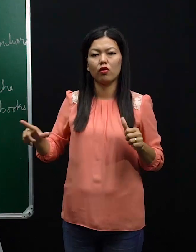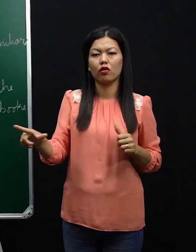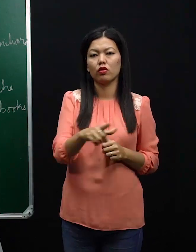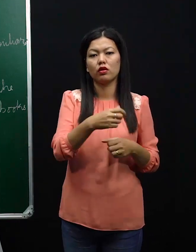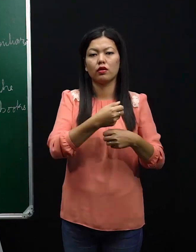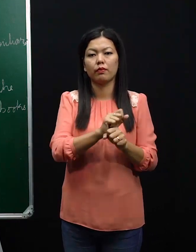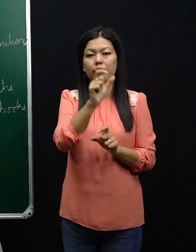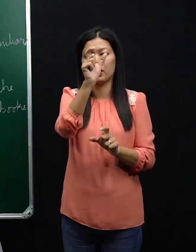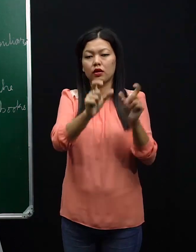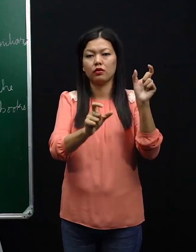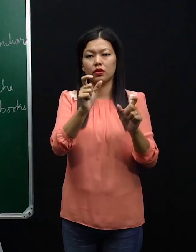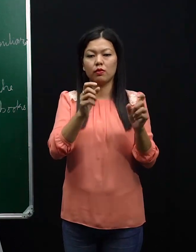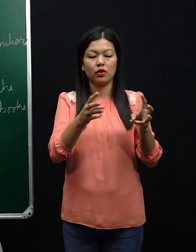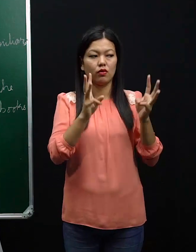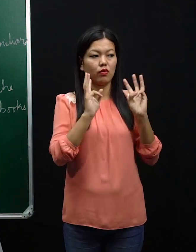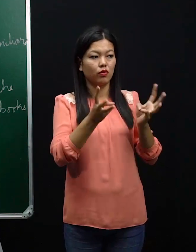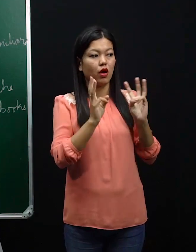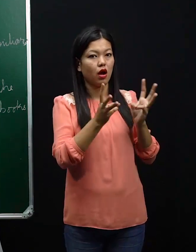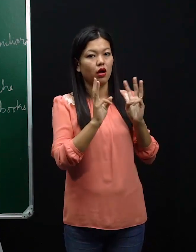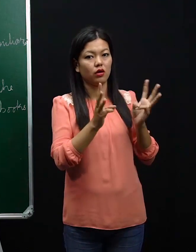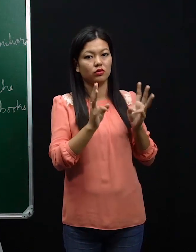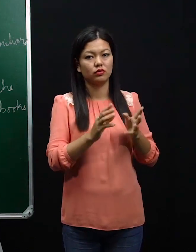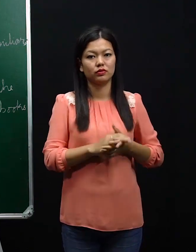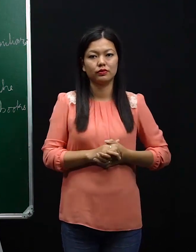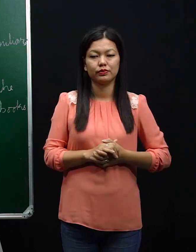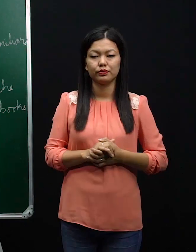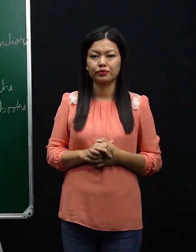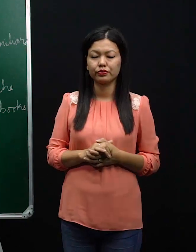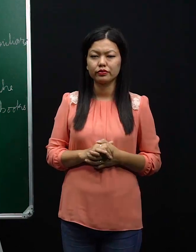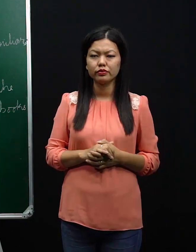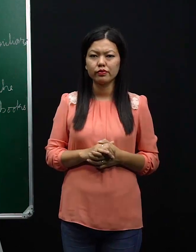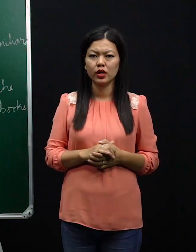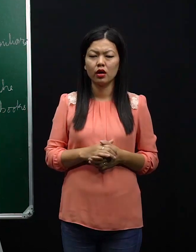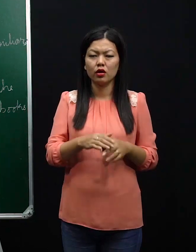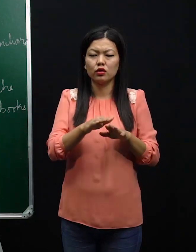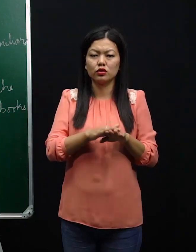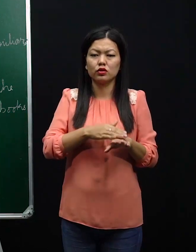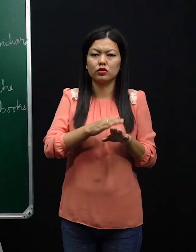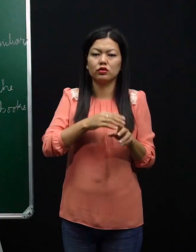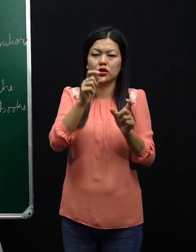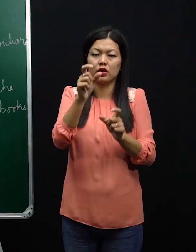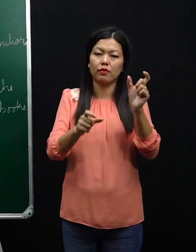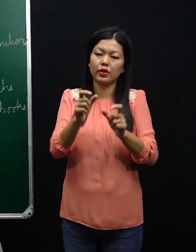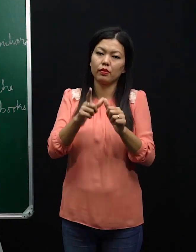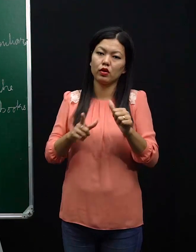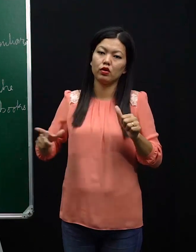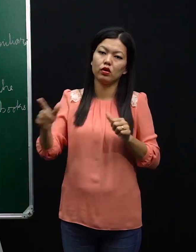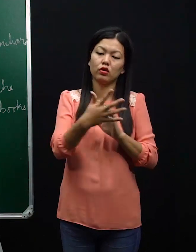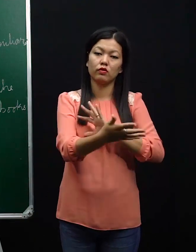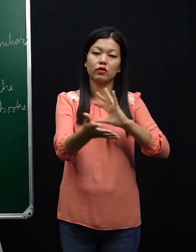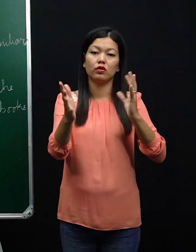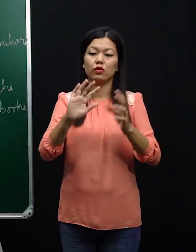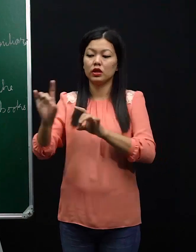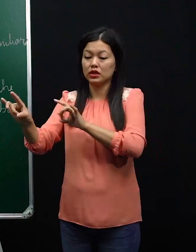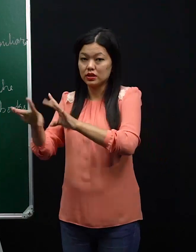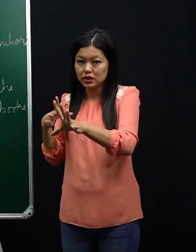I've mentioned, but he gained so much that his popularity was known all over the world. And even though he grew old, he